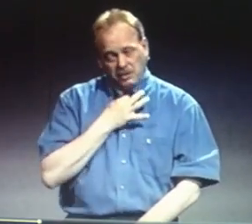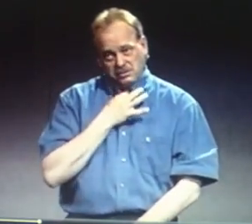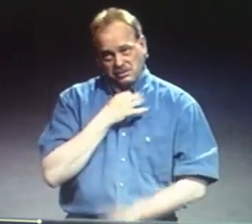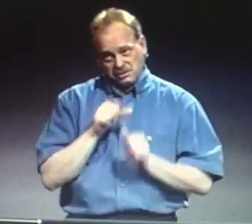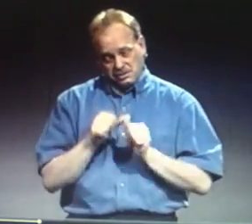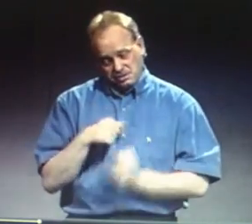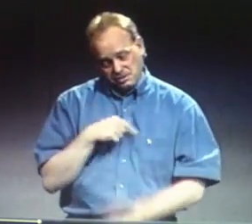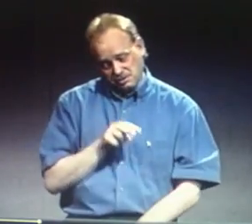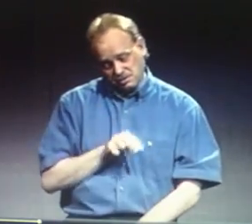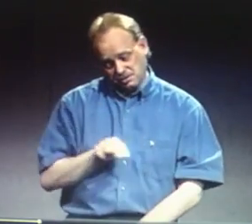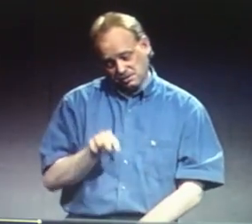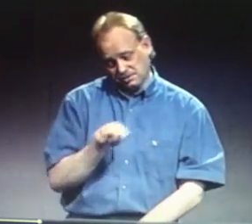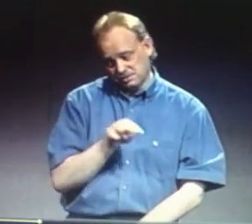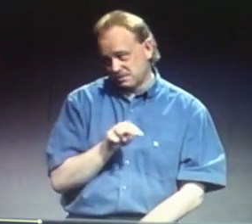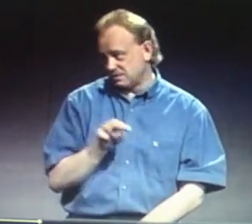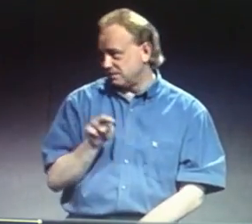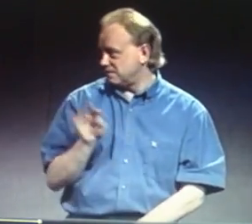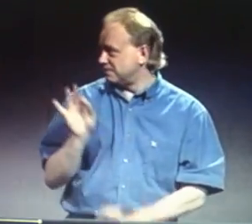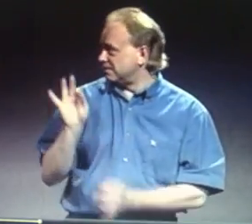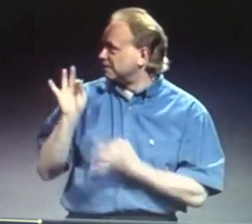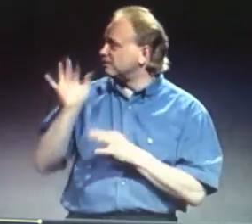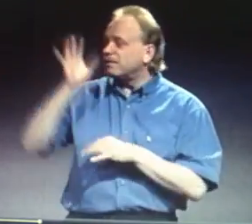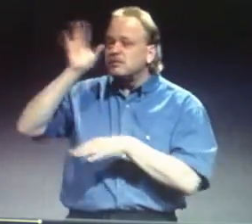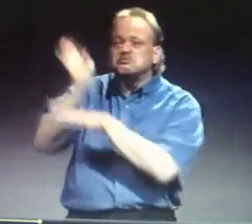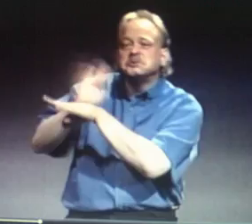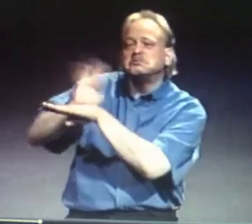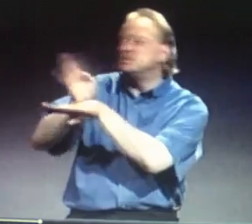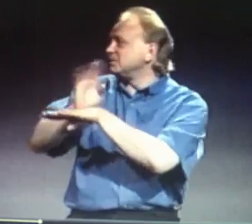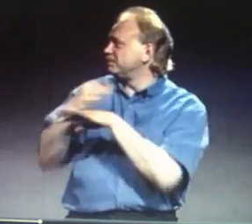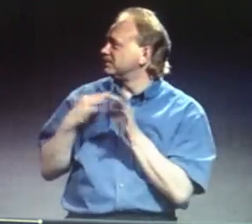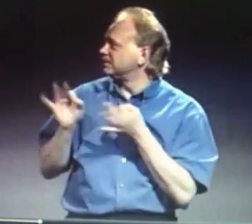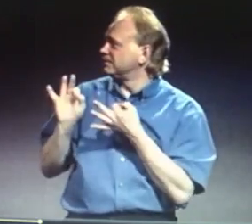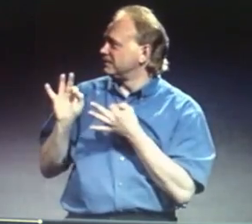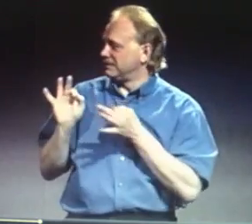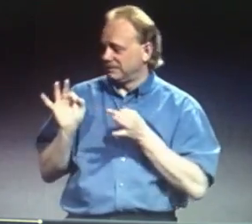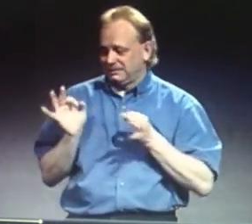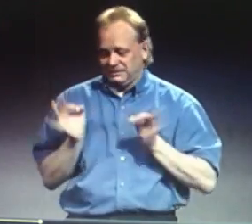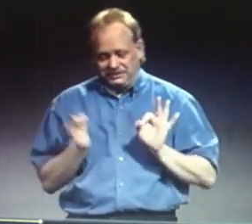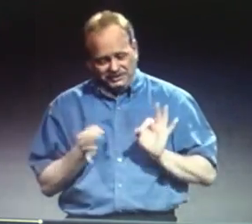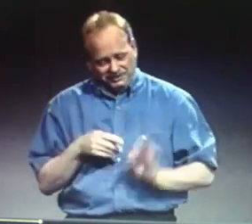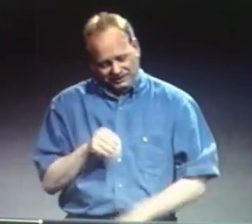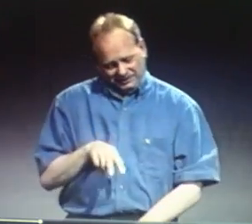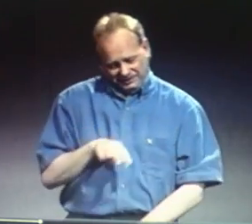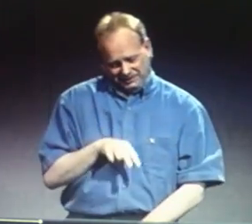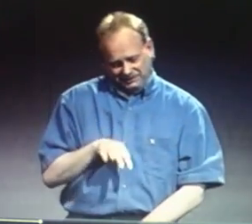it. There's this big sack. So I start poking at the sack, and it's hard.